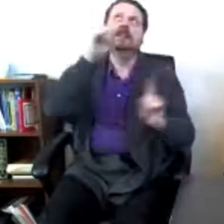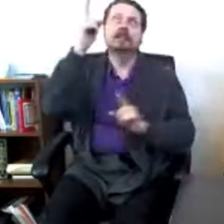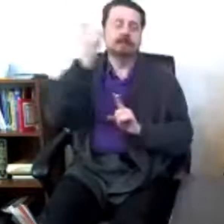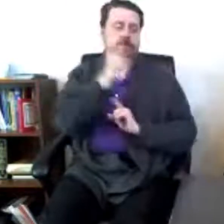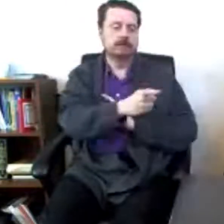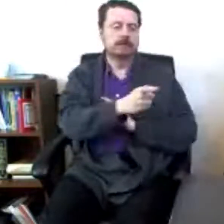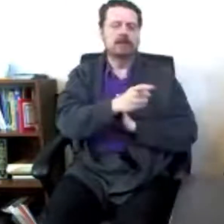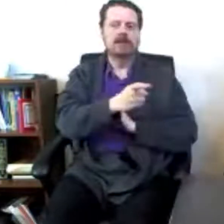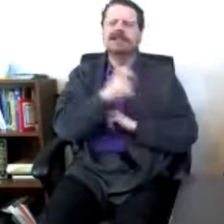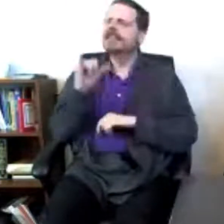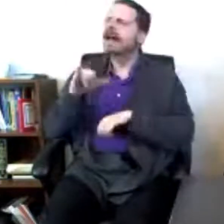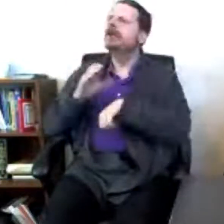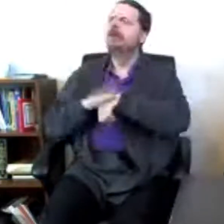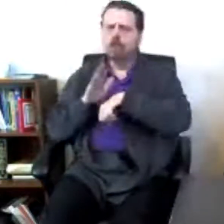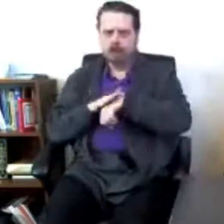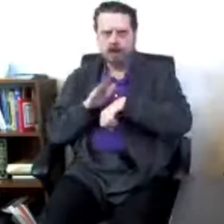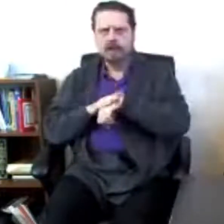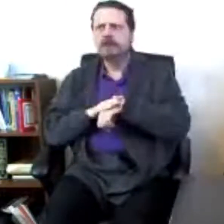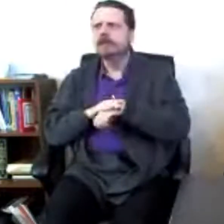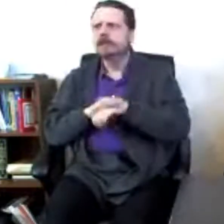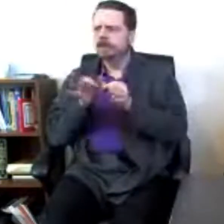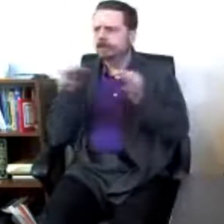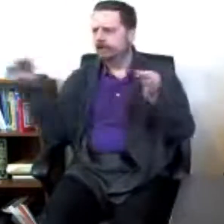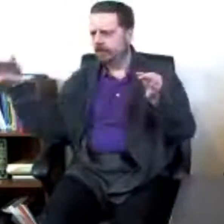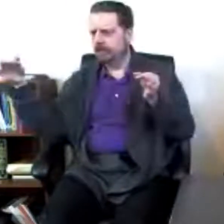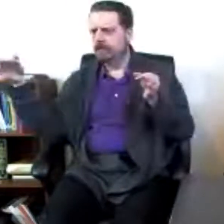This is a warning.